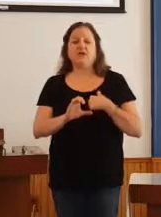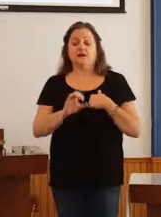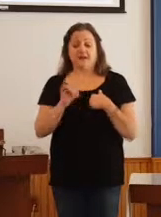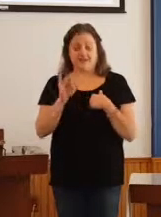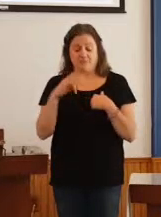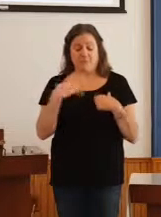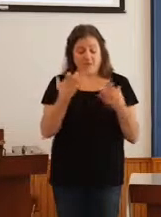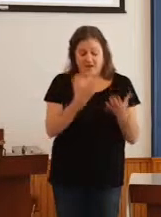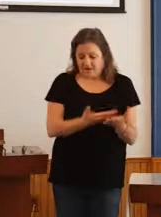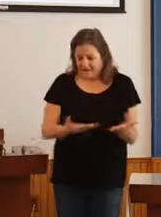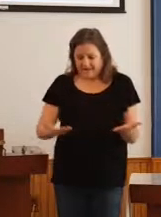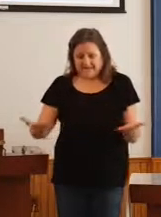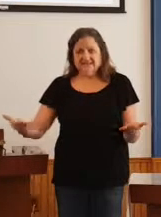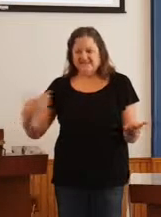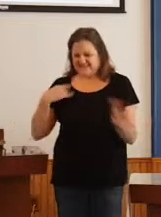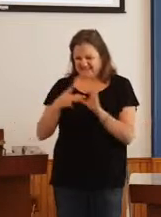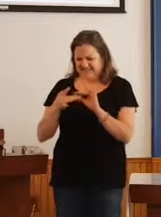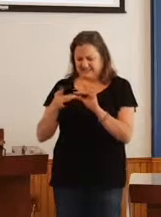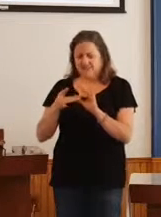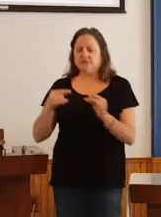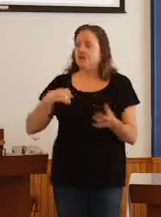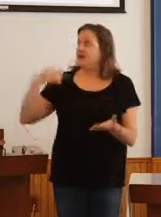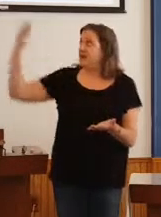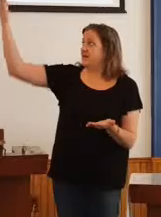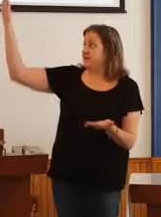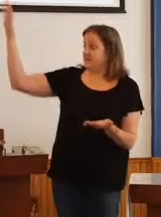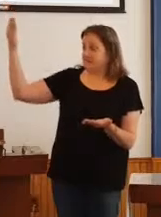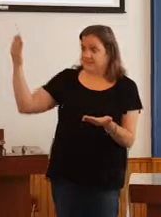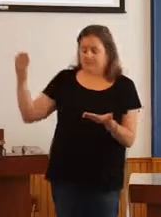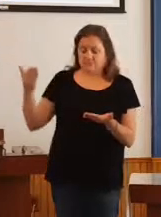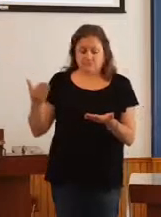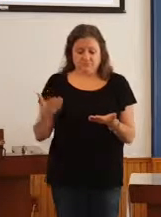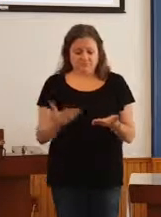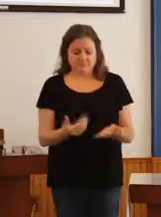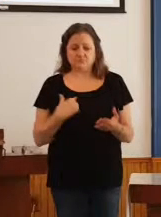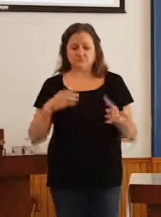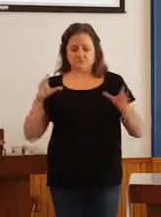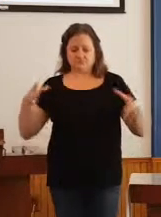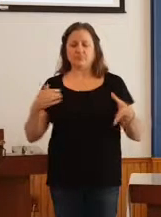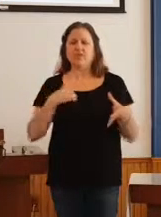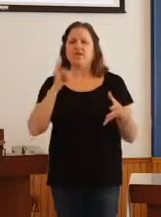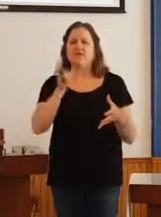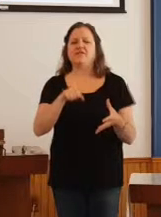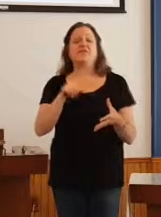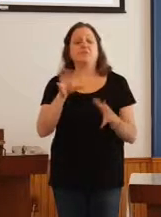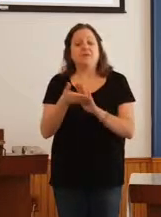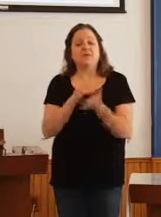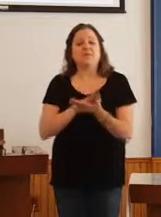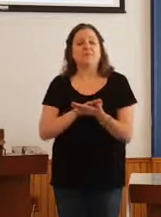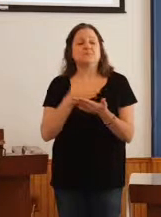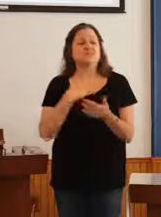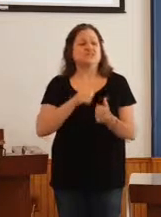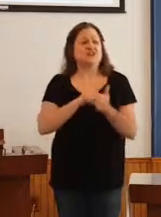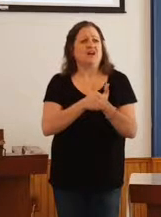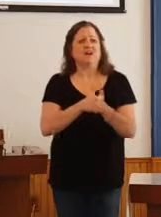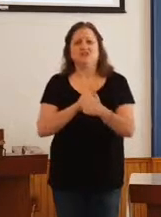inheritance of God. We all face challenges in life. We become weak and depressed.